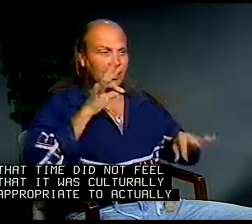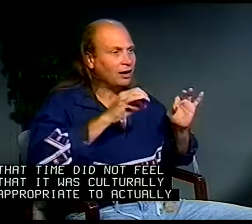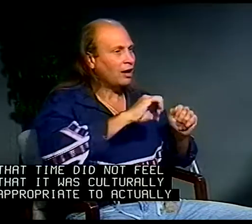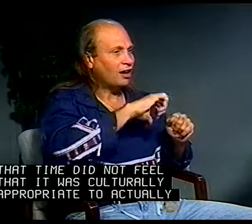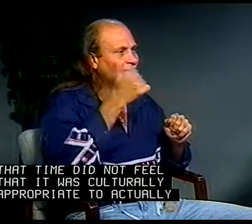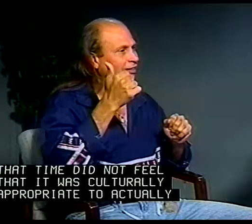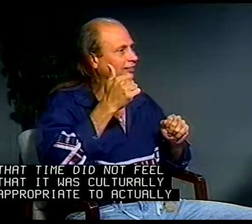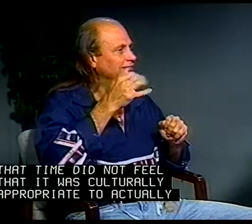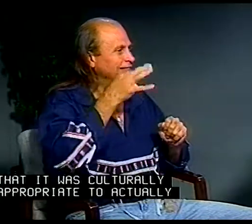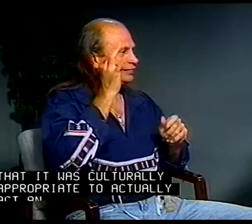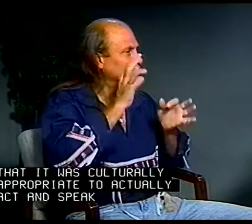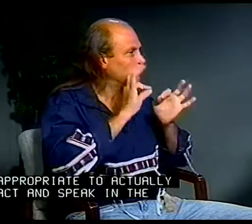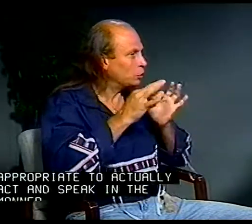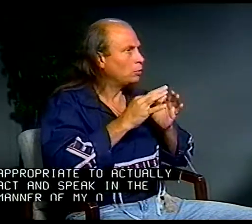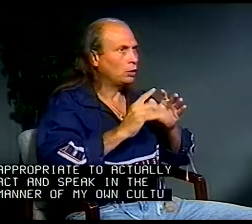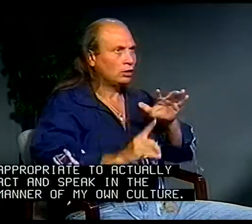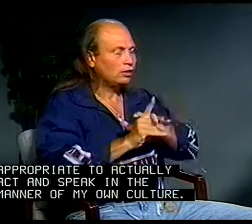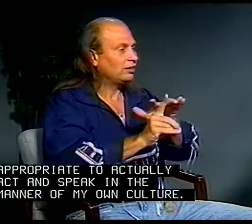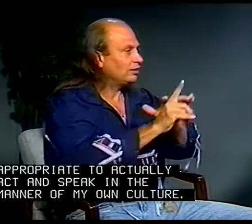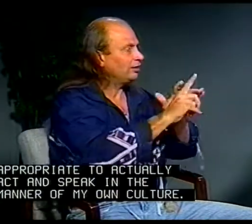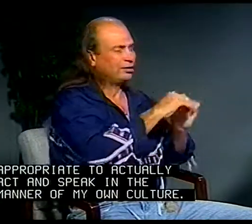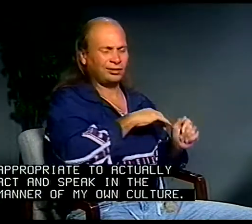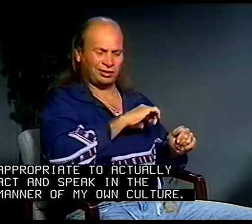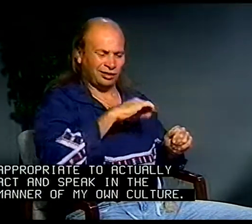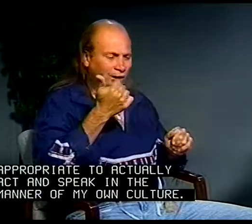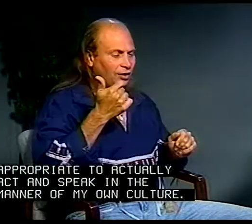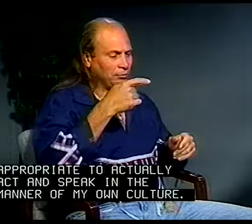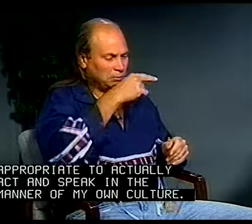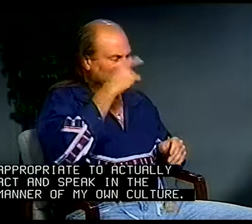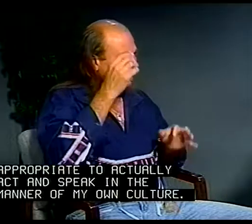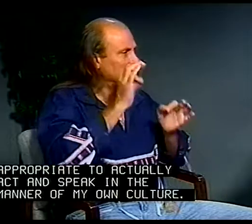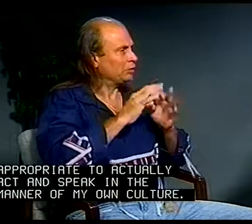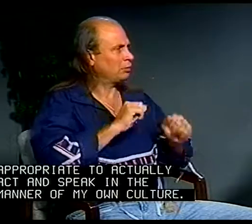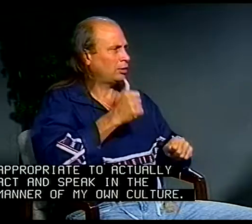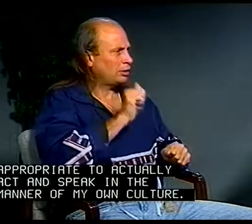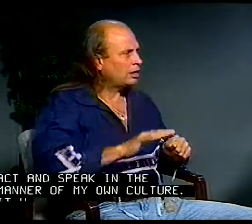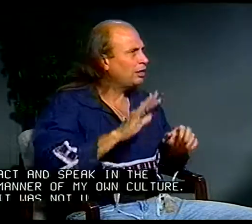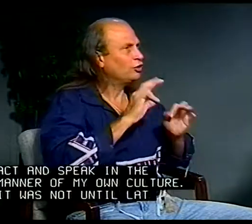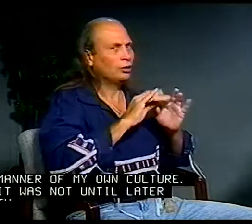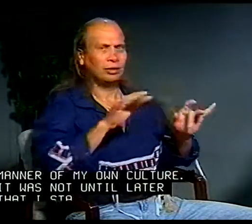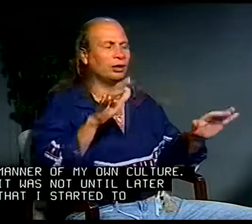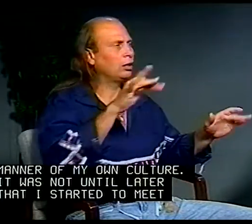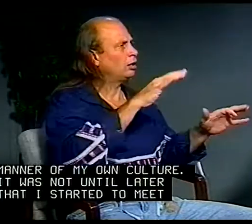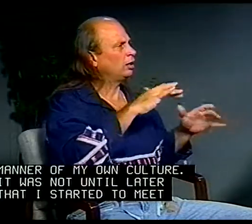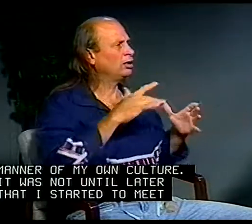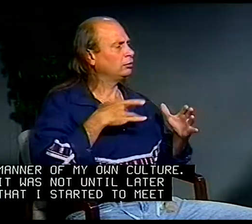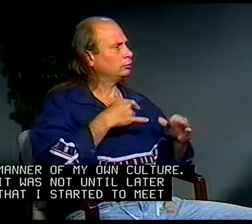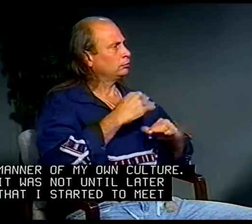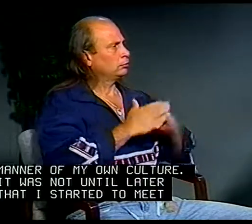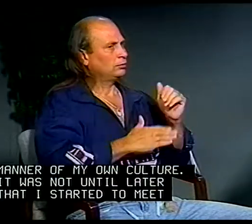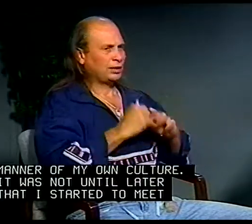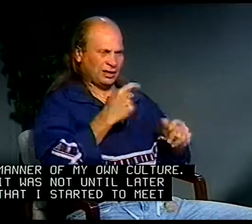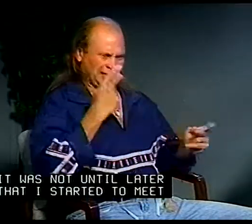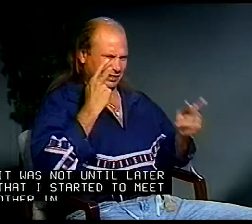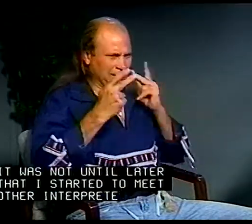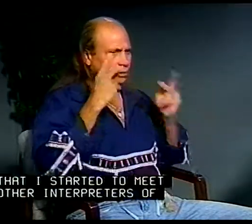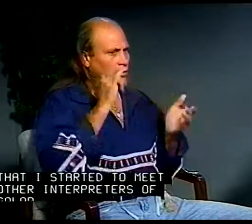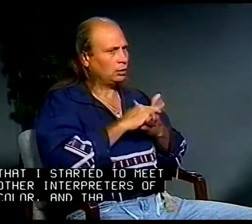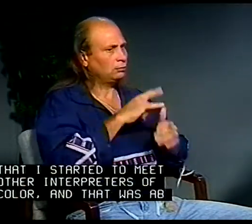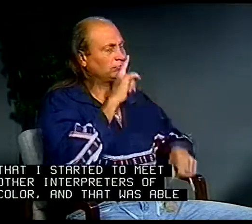felt it was culturally appropriate to actually act and speak in a manner of my own culture. It wasn't until later I started meeting other interpreters of